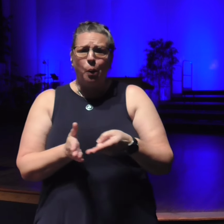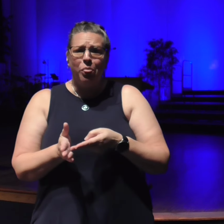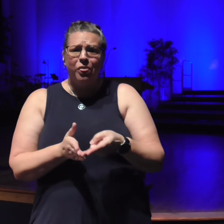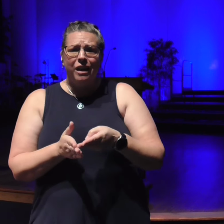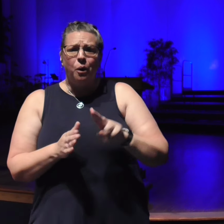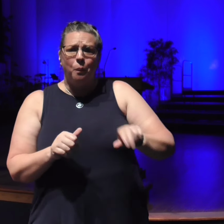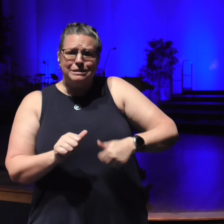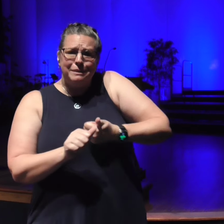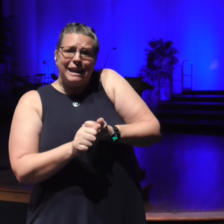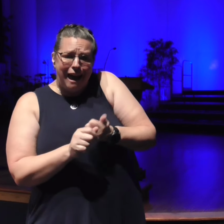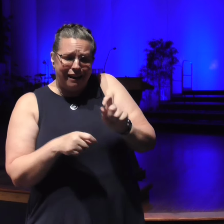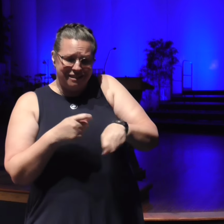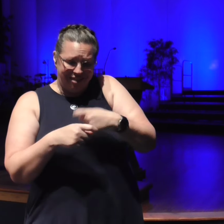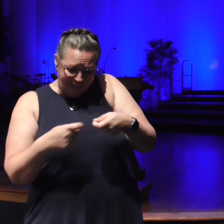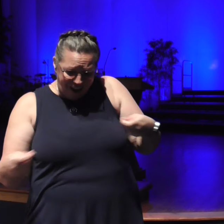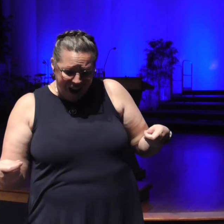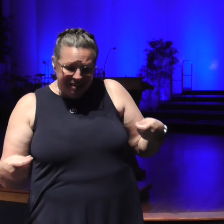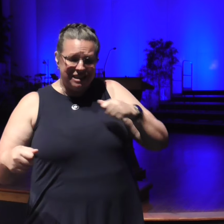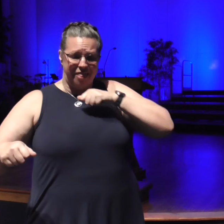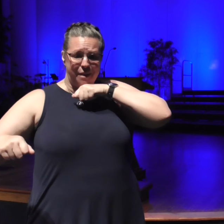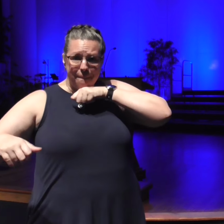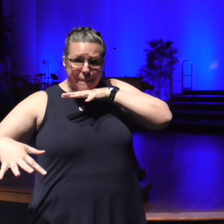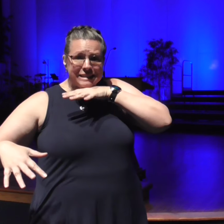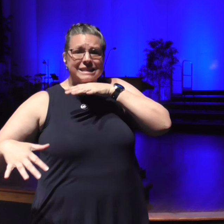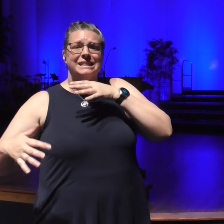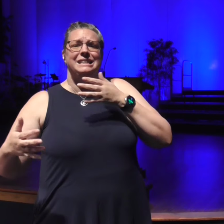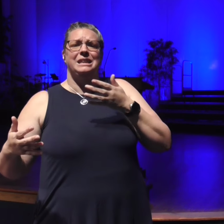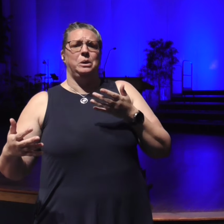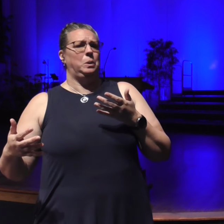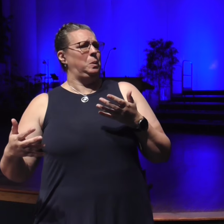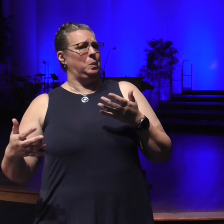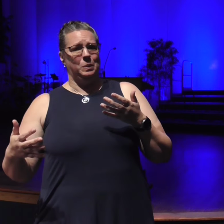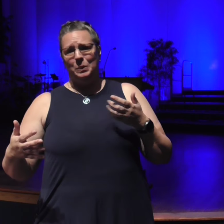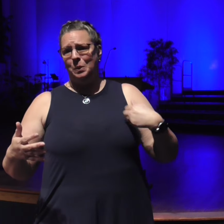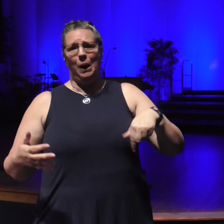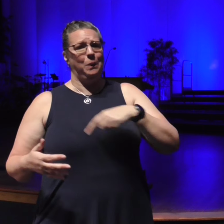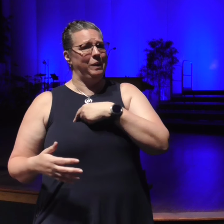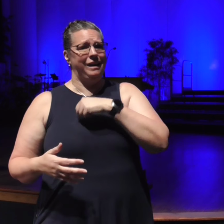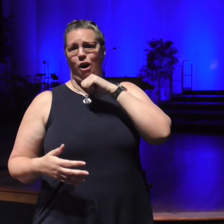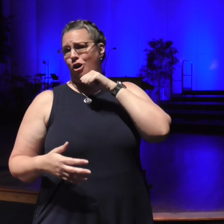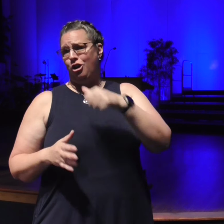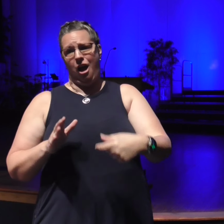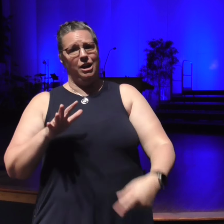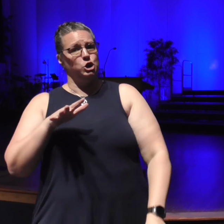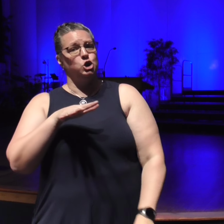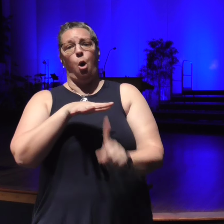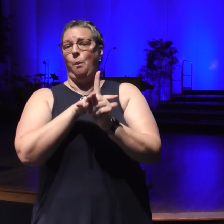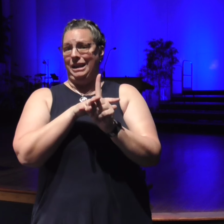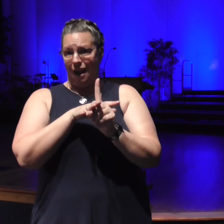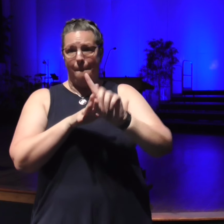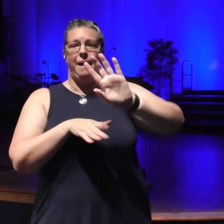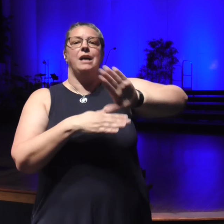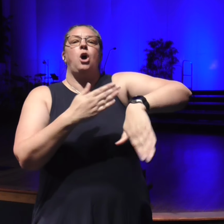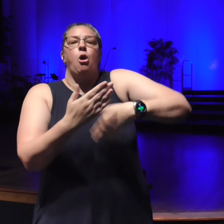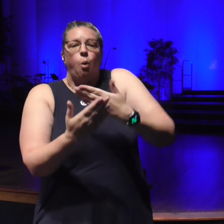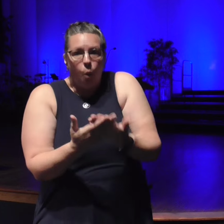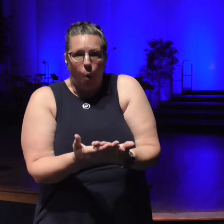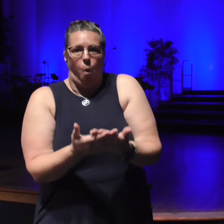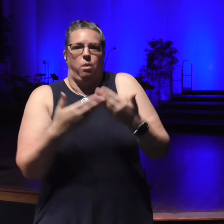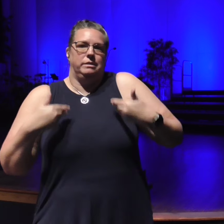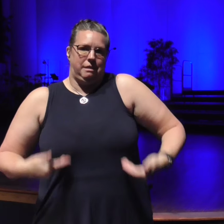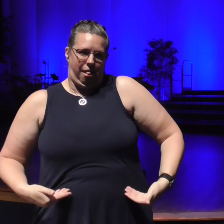those knots, without that messiness, we are not showing up as the complete pattern of who